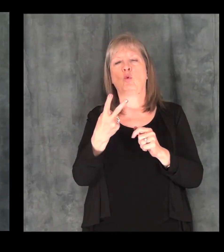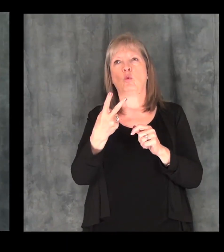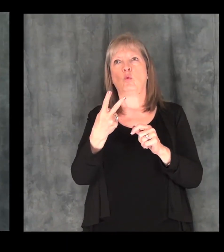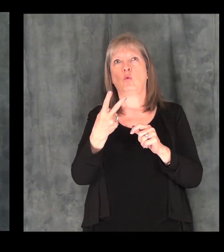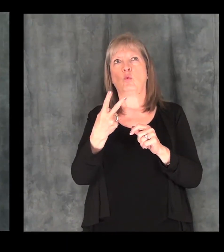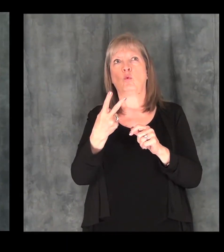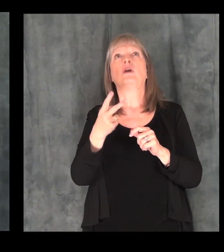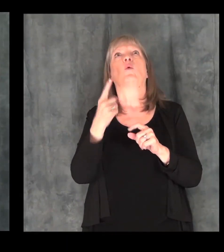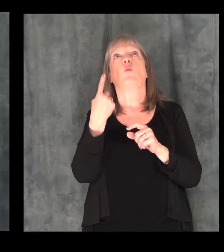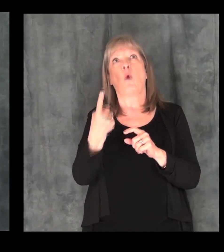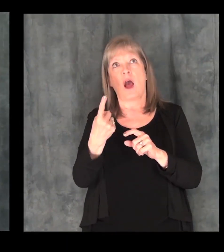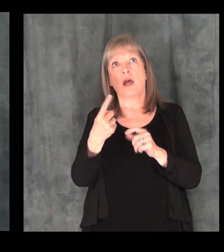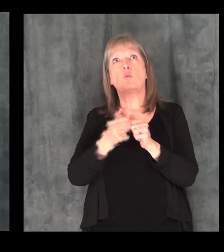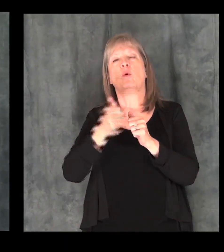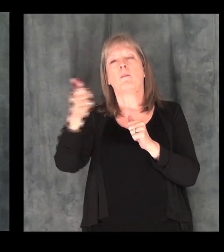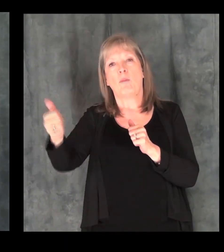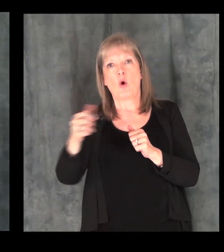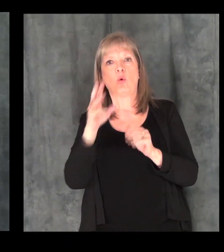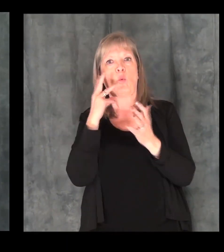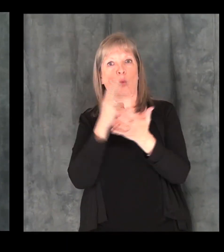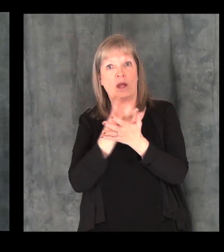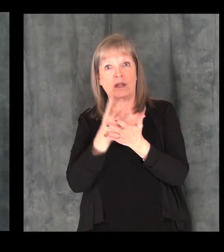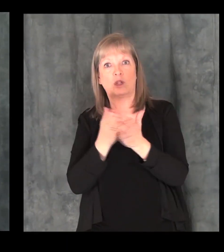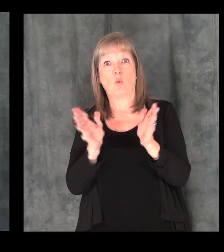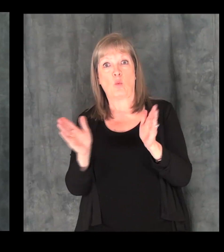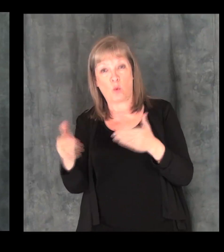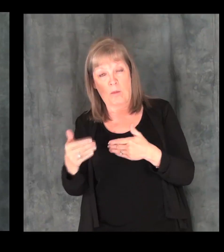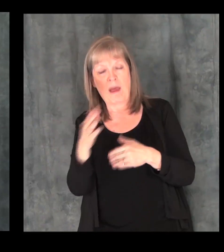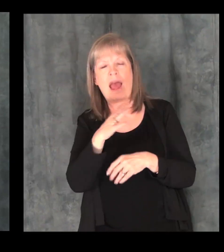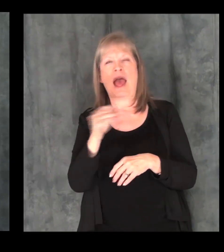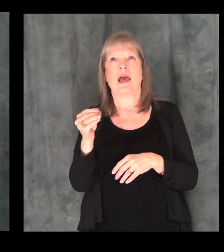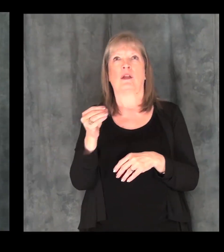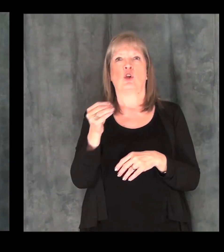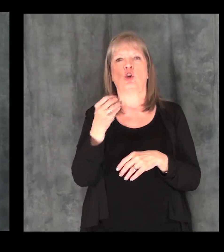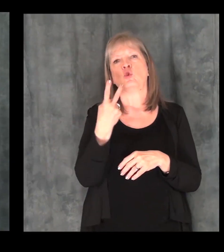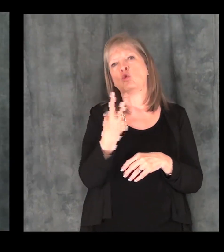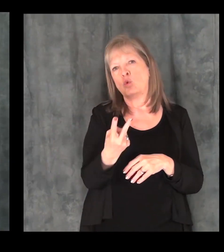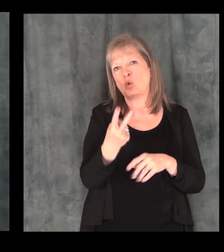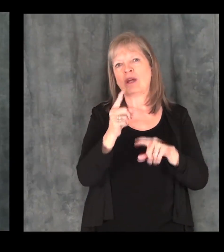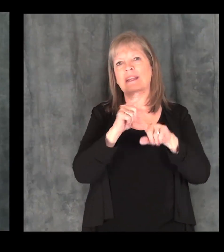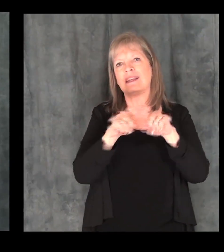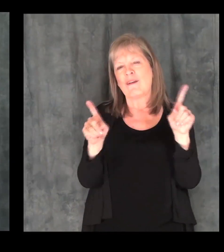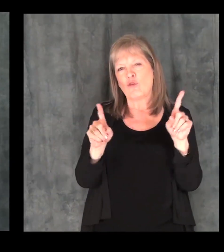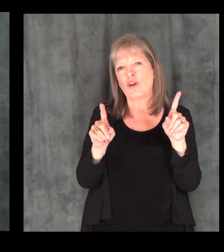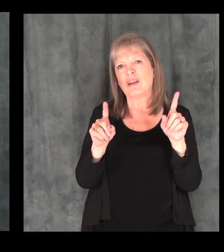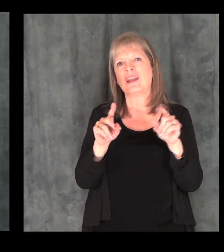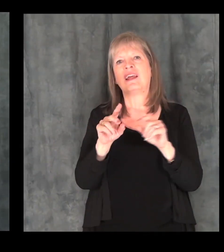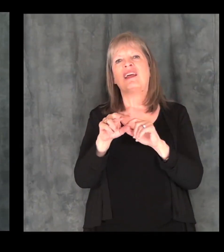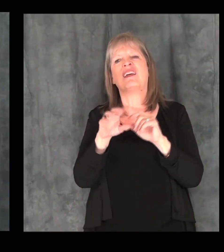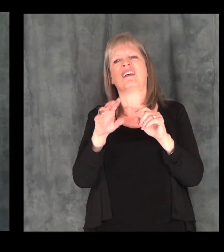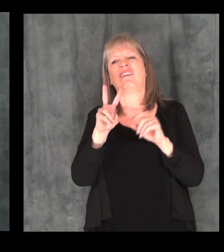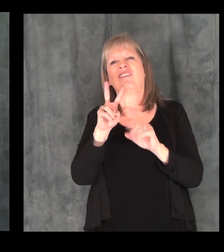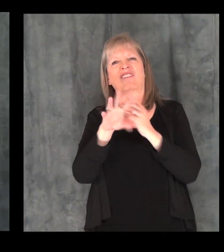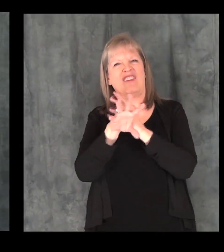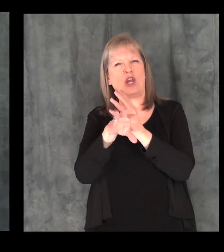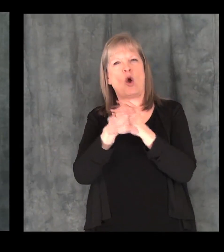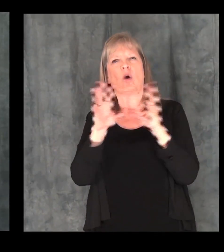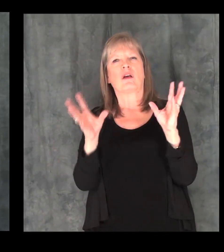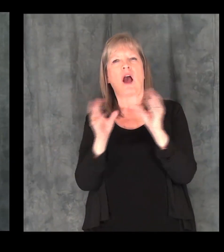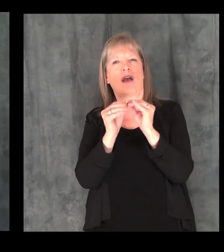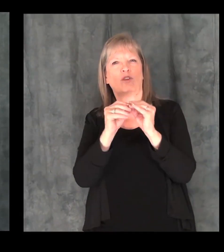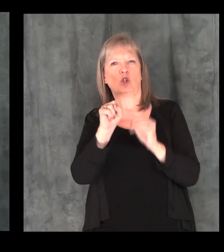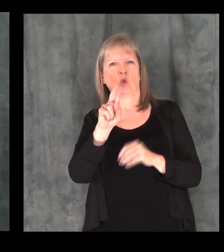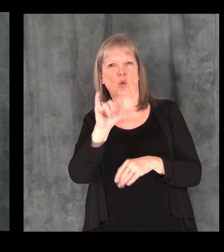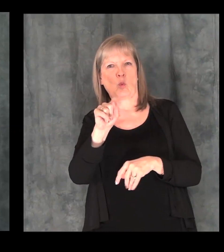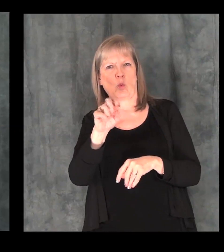remote witness room and 2 different video conference suites in the interpreting agencies. So